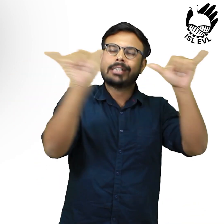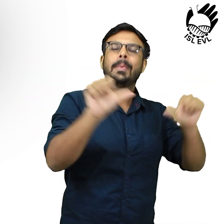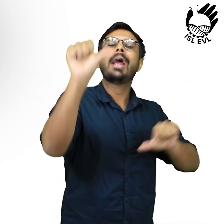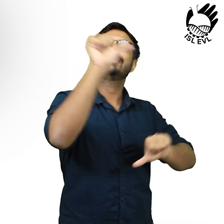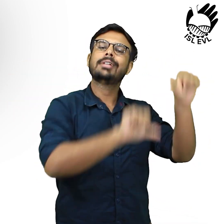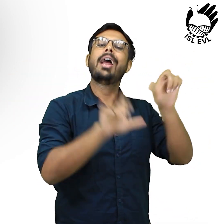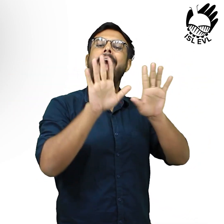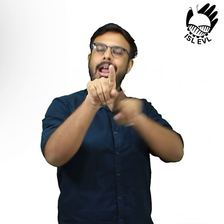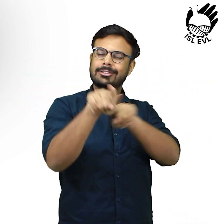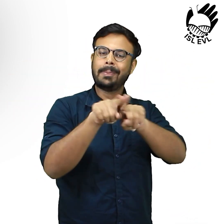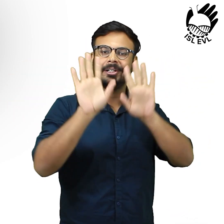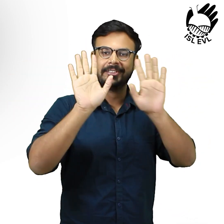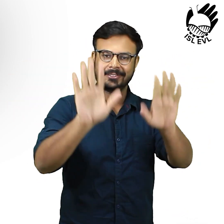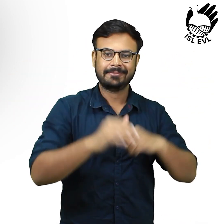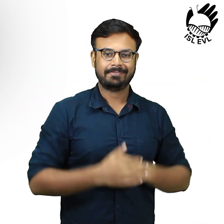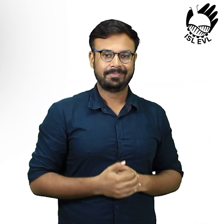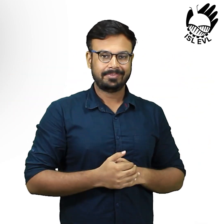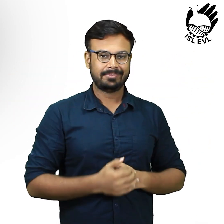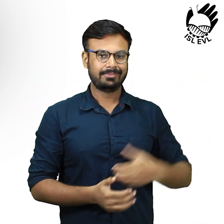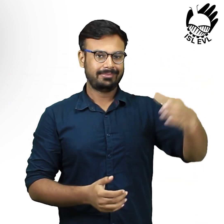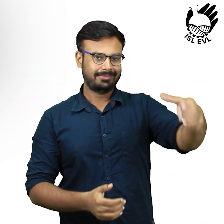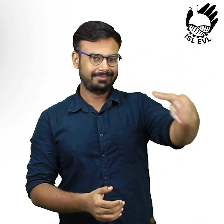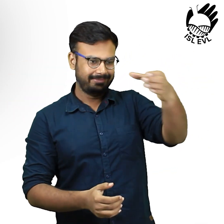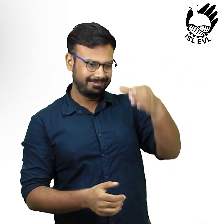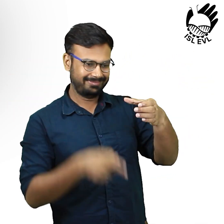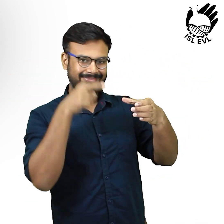solvent. The combination of the two forms a solution.